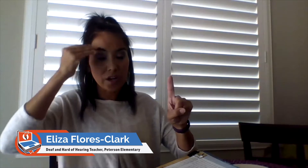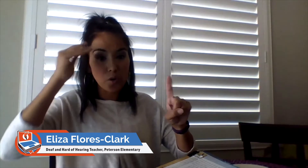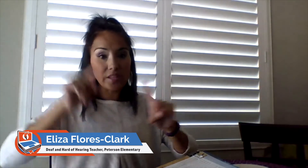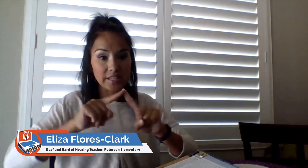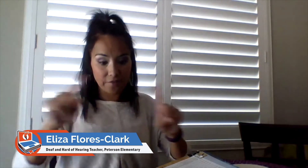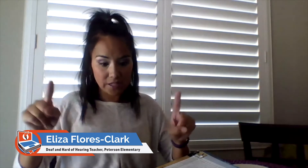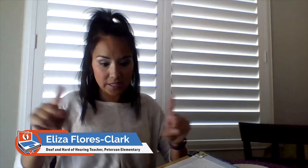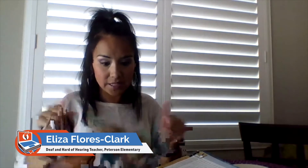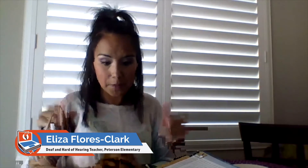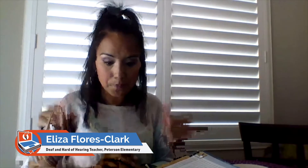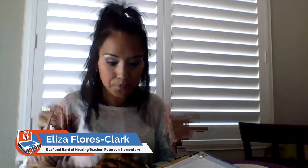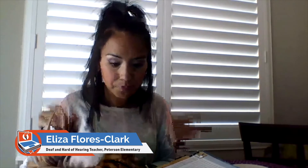the.